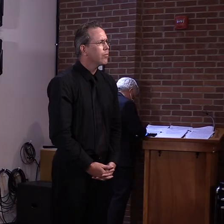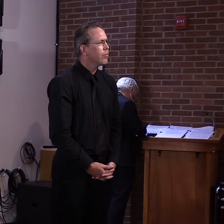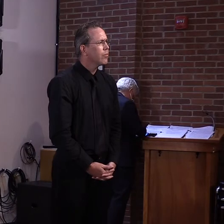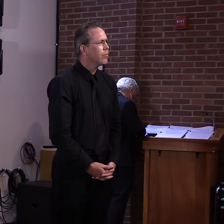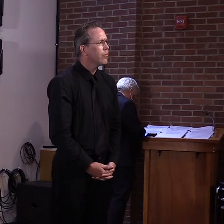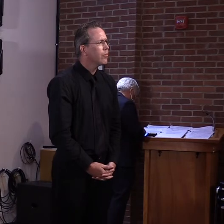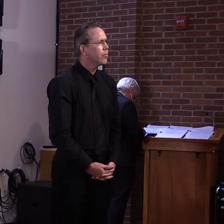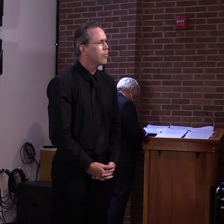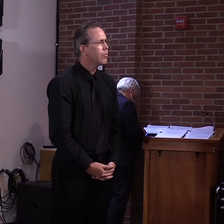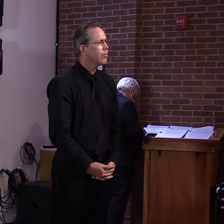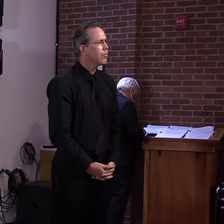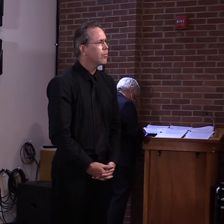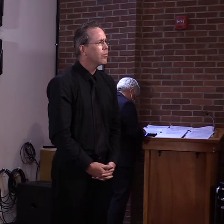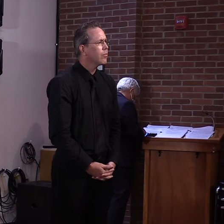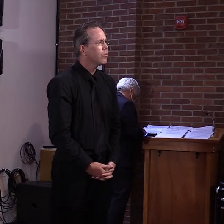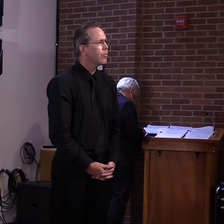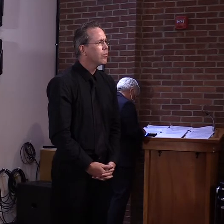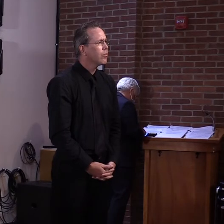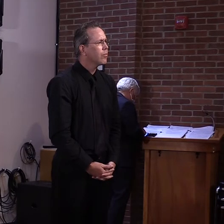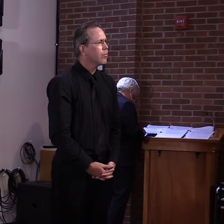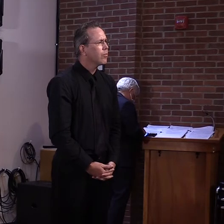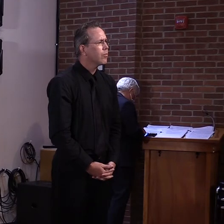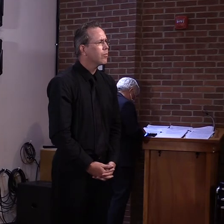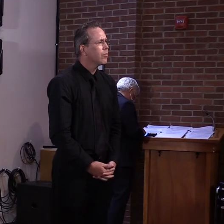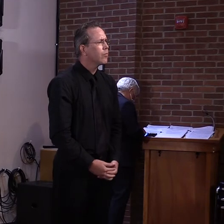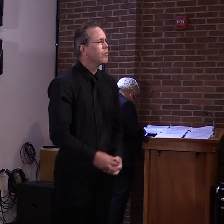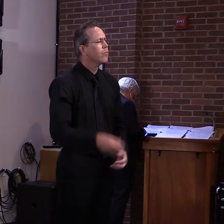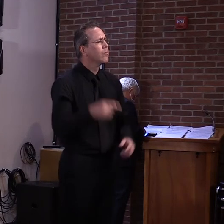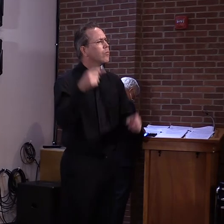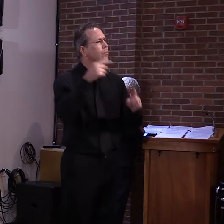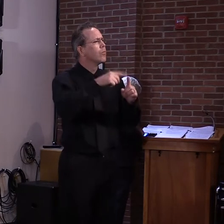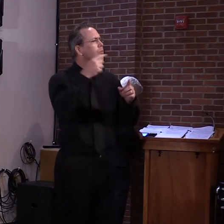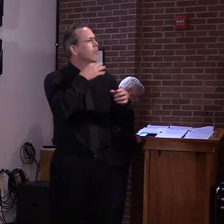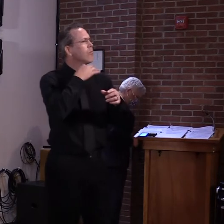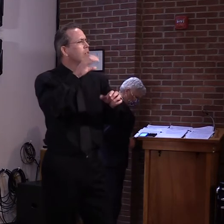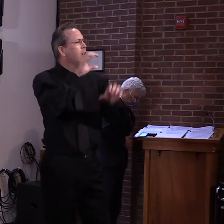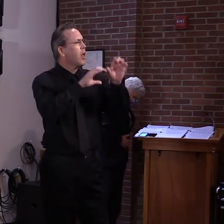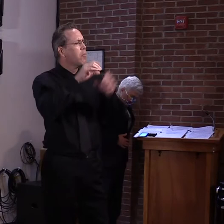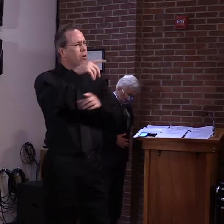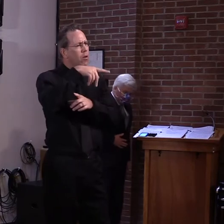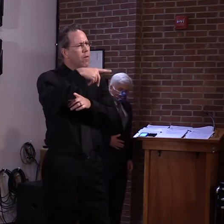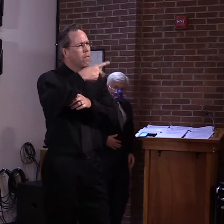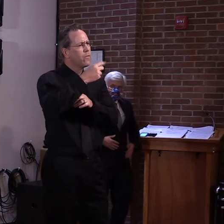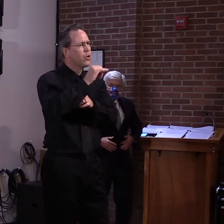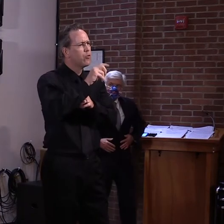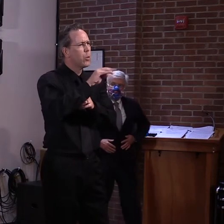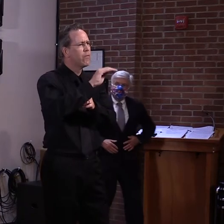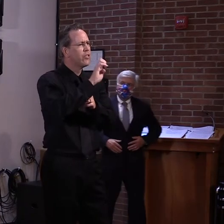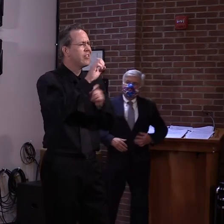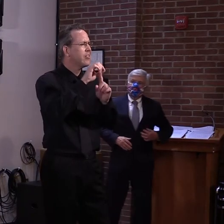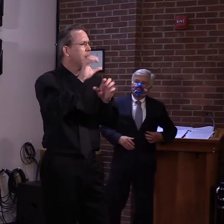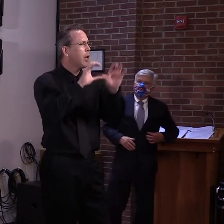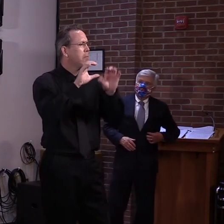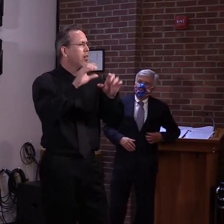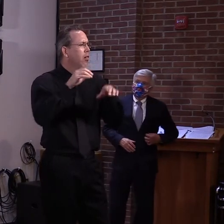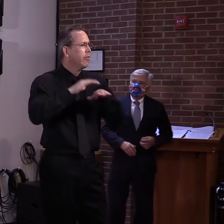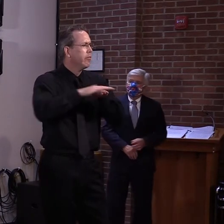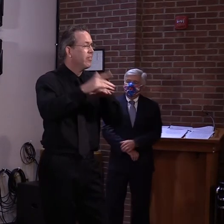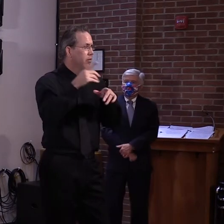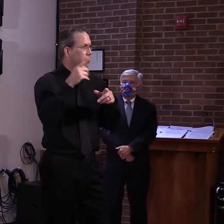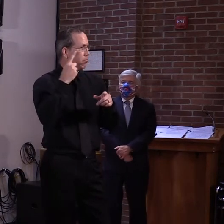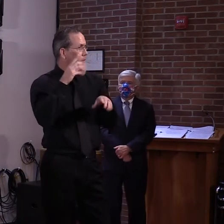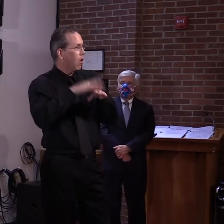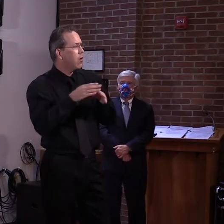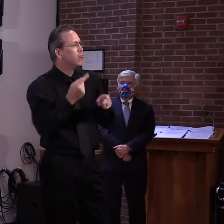from on paved and unpaved surfaces, if I may? Yeah, I'll refer to Secretary Moore on this,